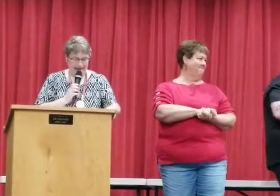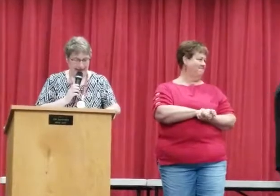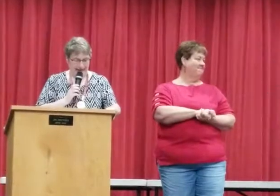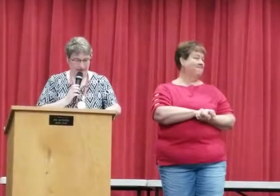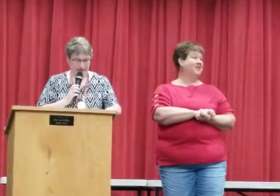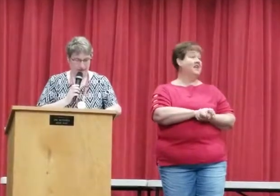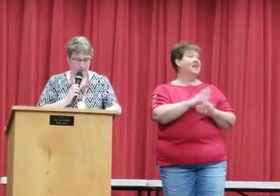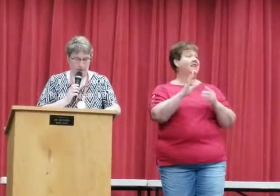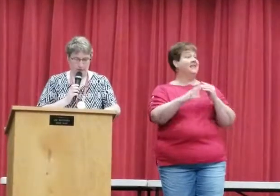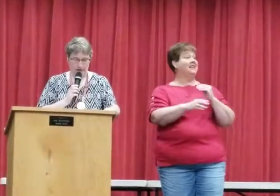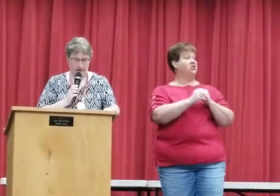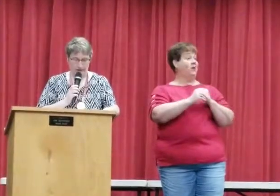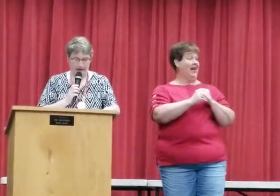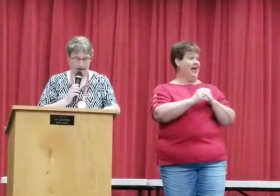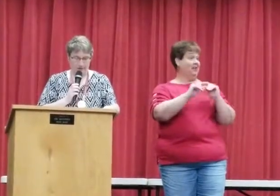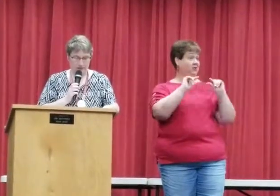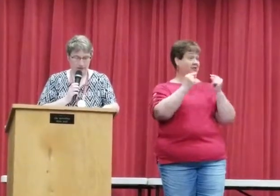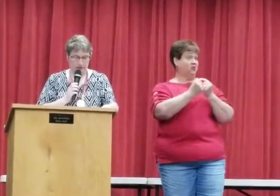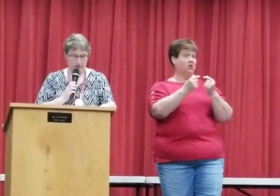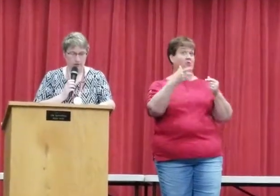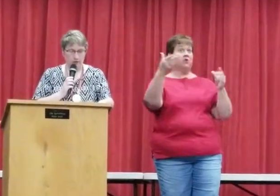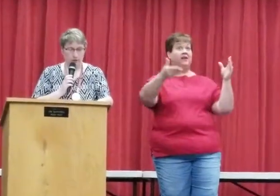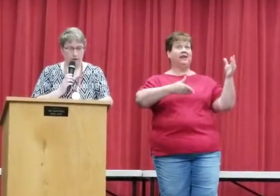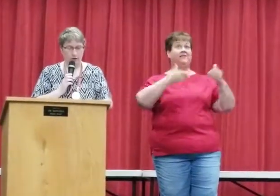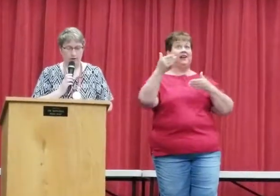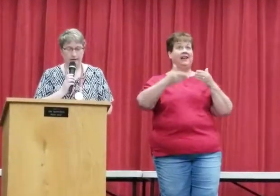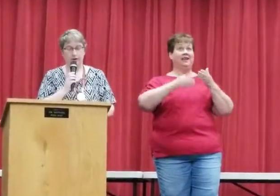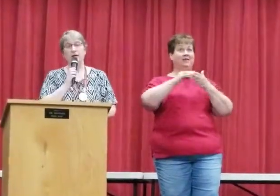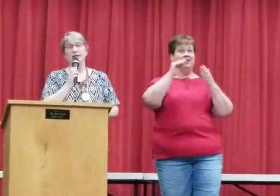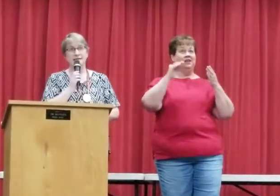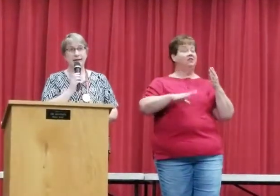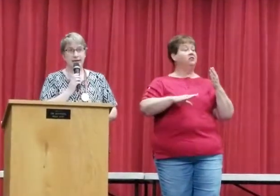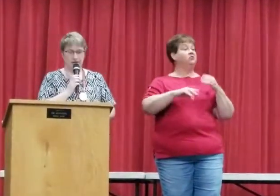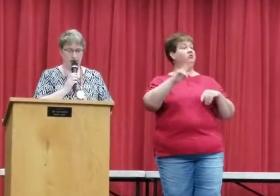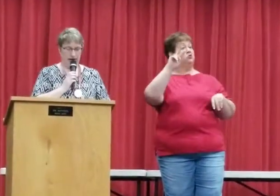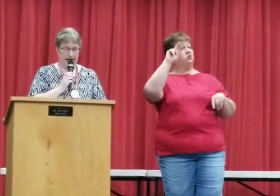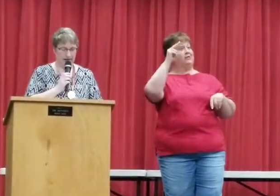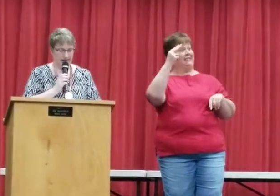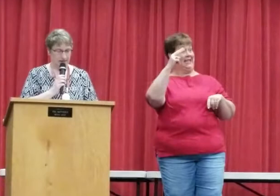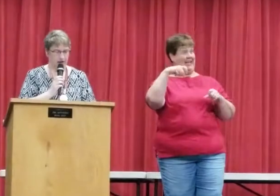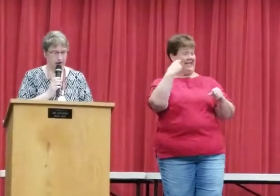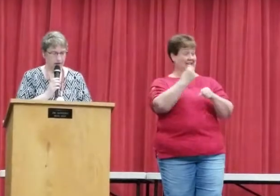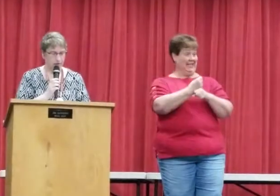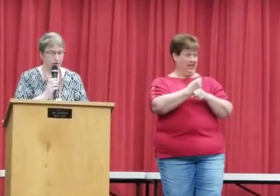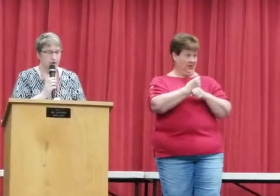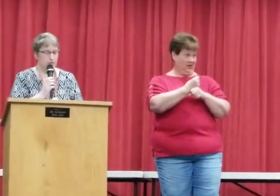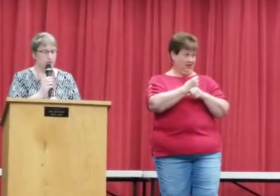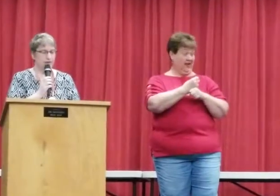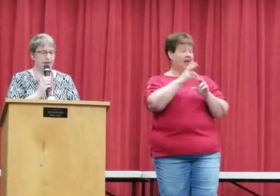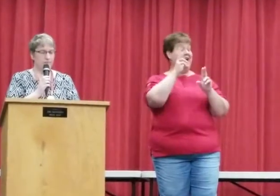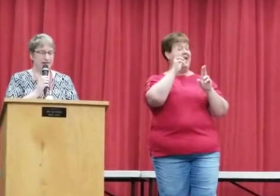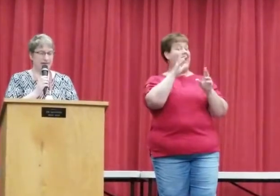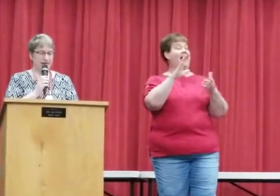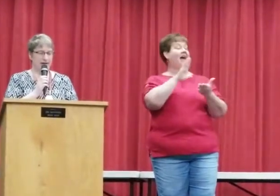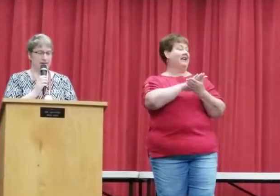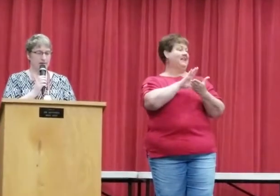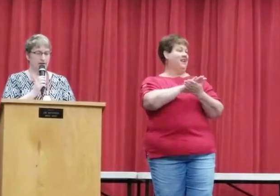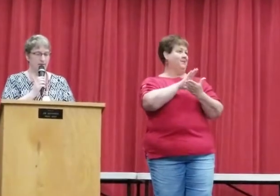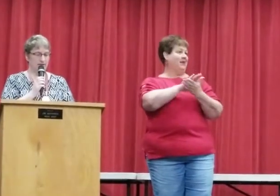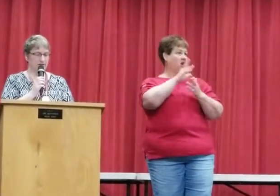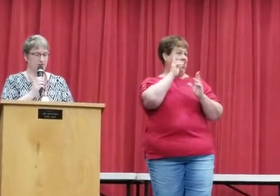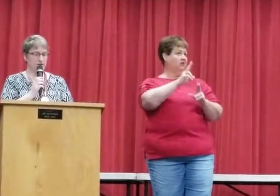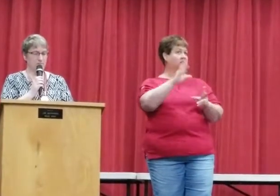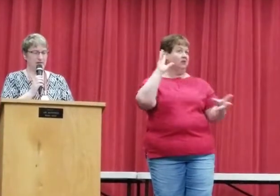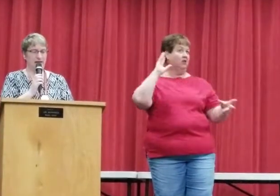Then to add to this group, we're going to invite up students who are earning their second year academic honor. So they've maintained